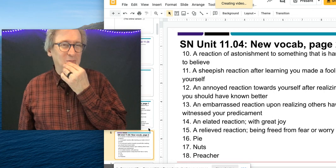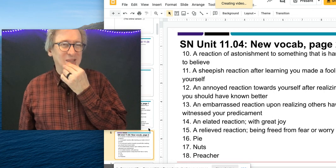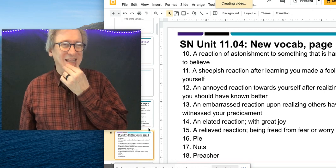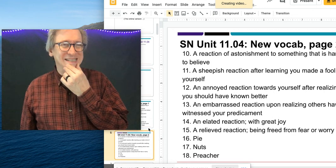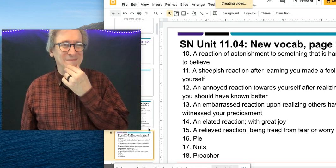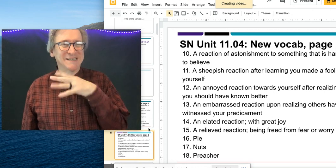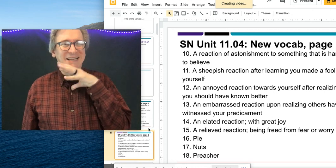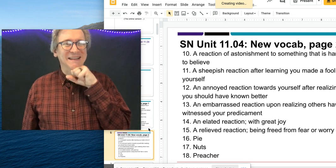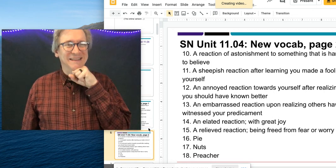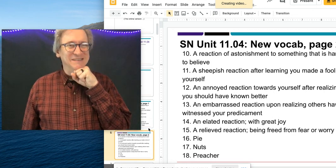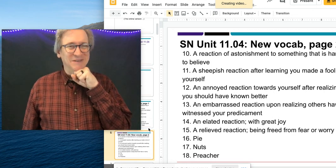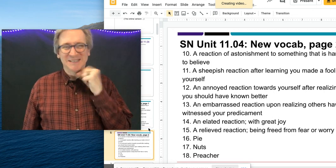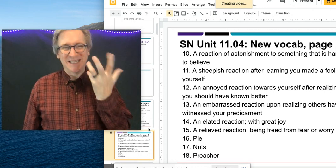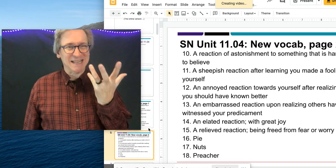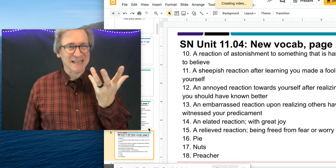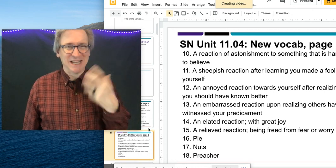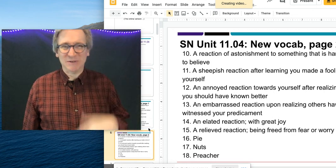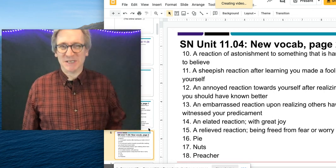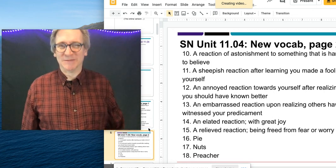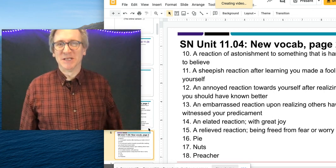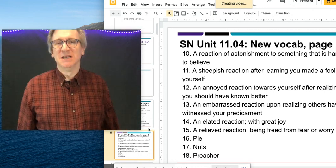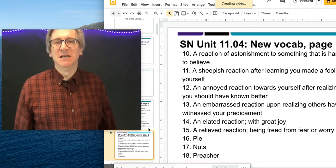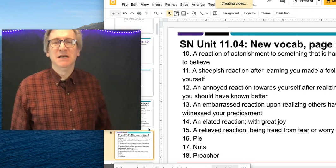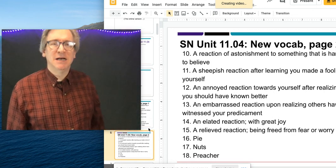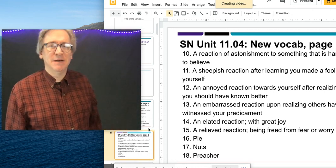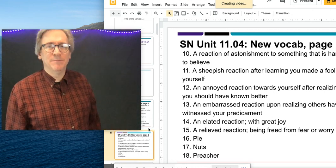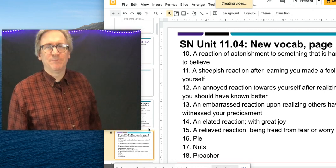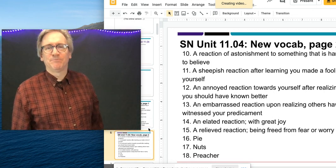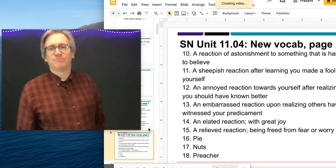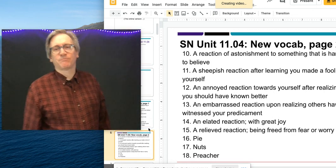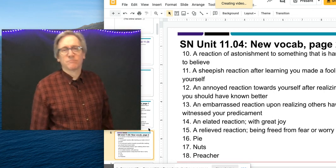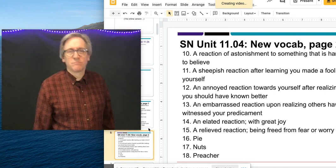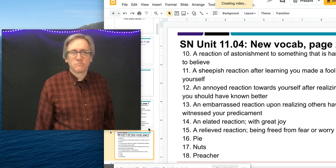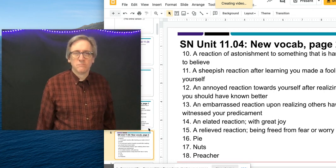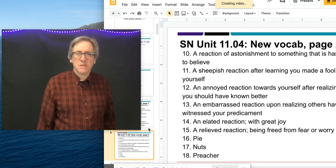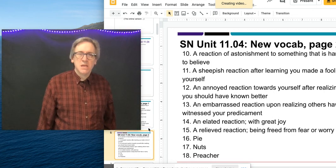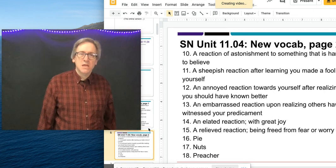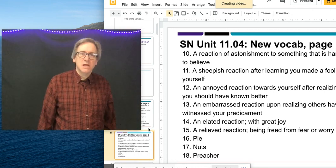trying to think when the last time I signed this was. I tend to not use it.